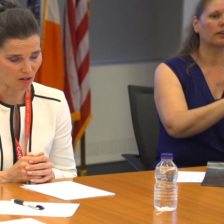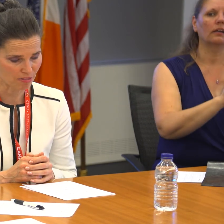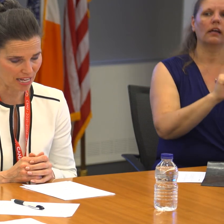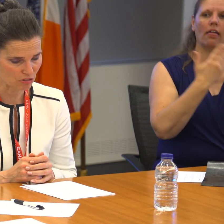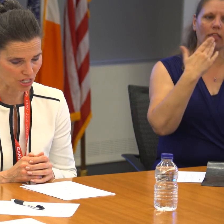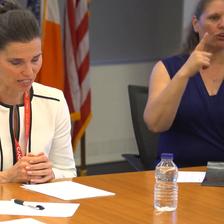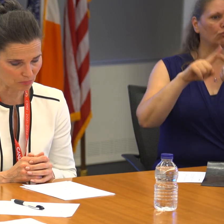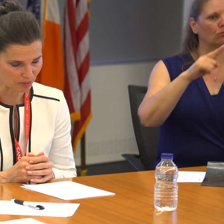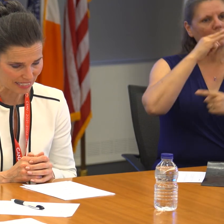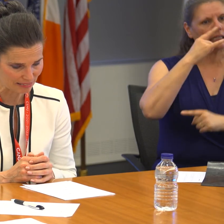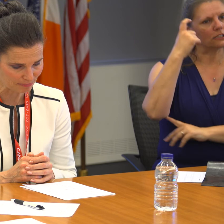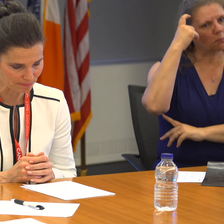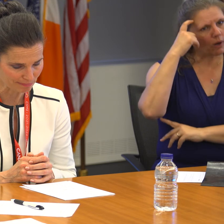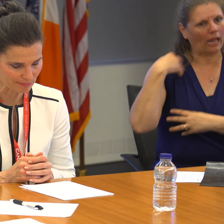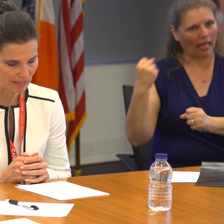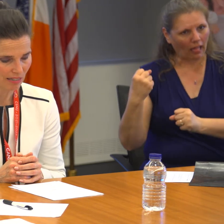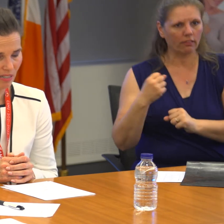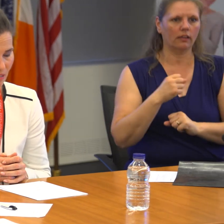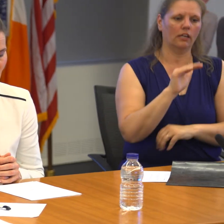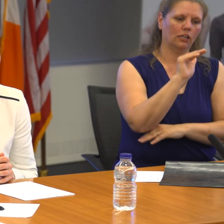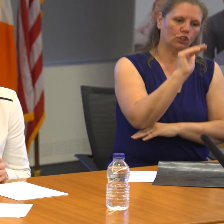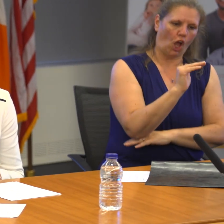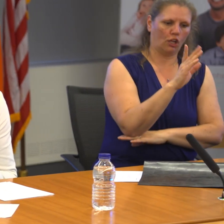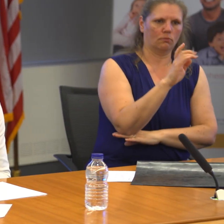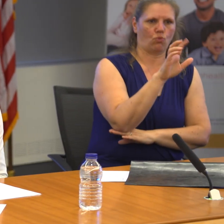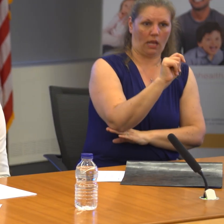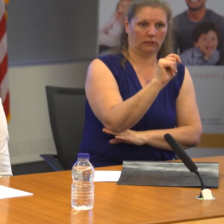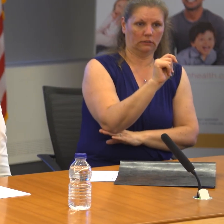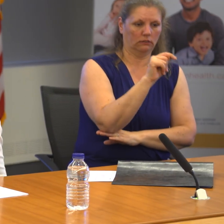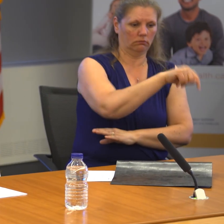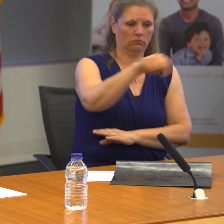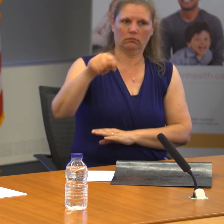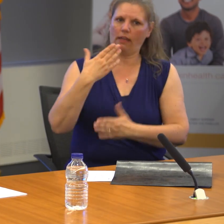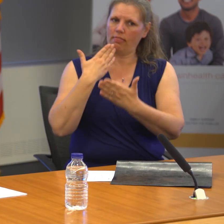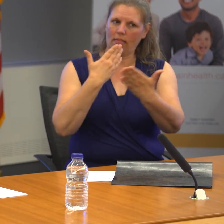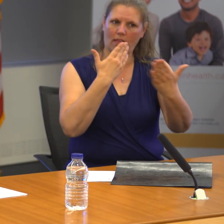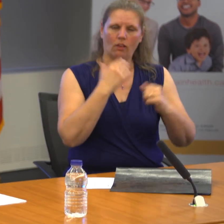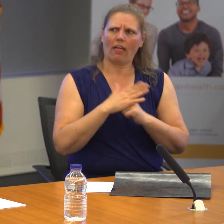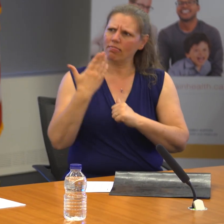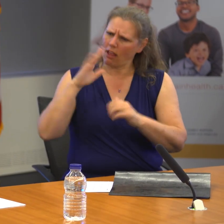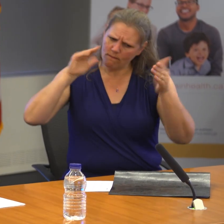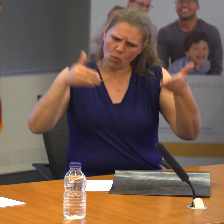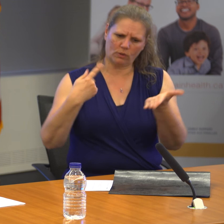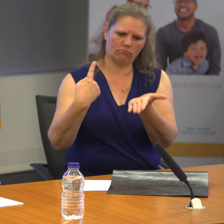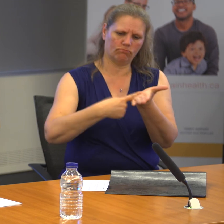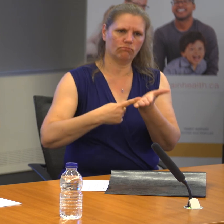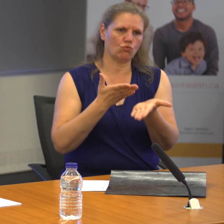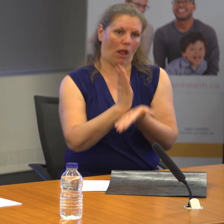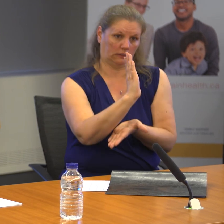Brain Health and Child Bright. Thank you for the discussion on rights.